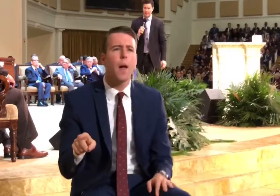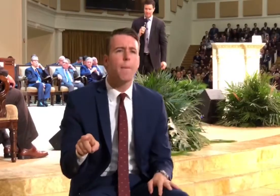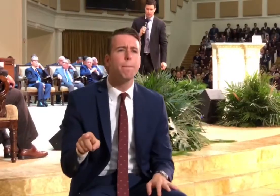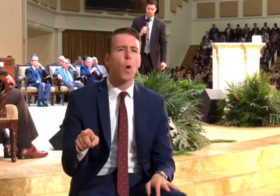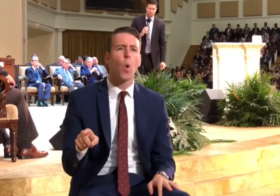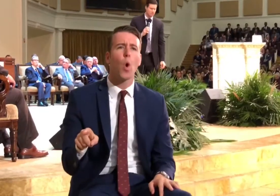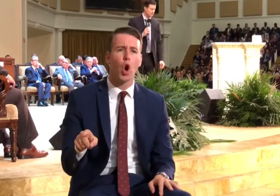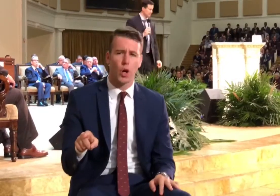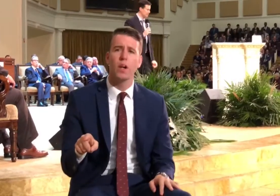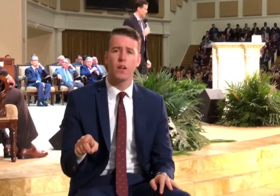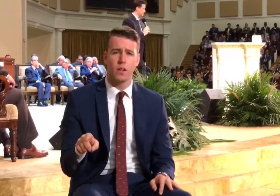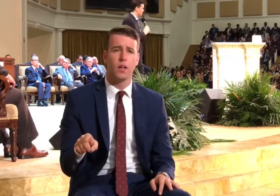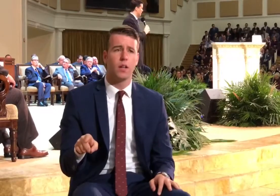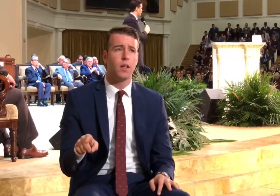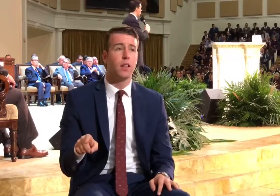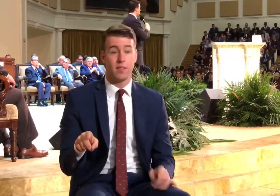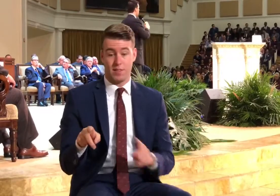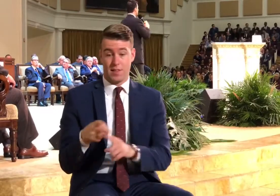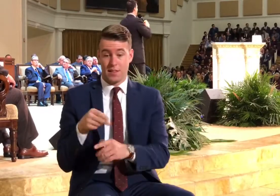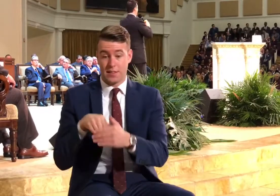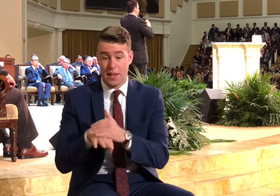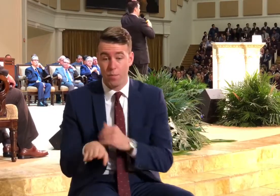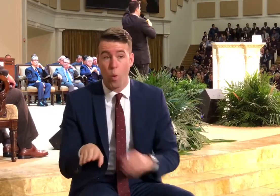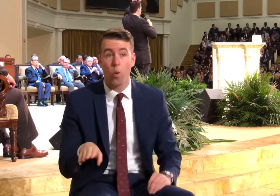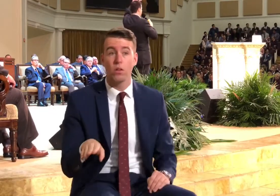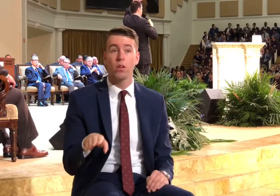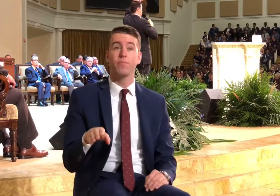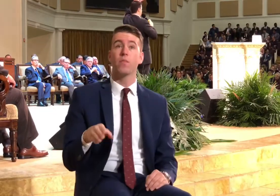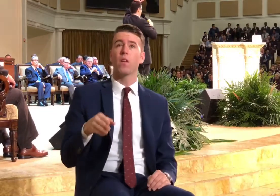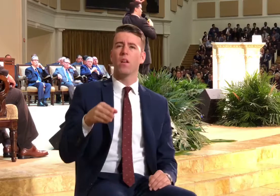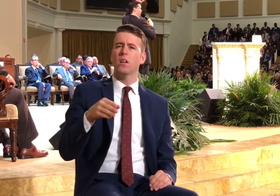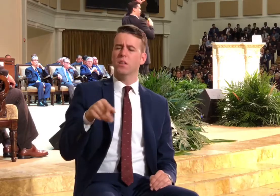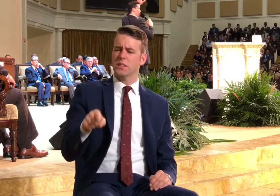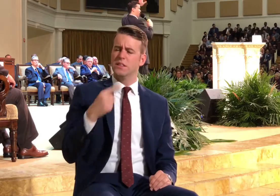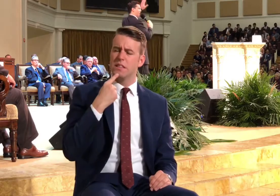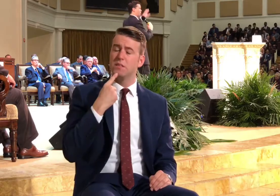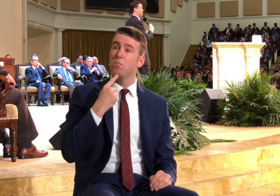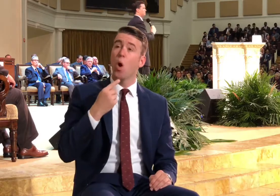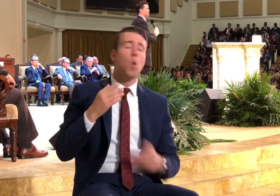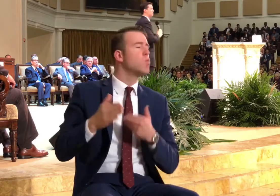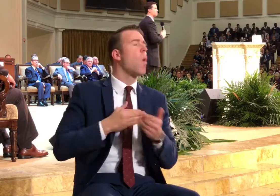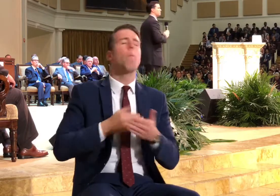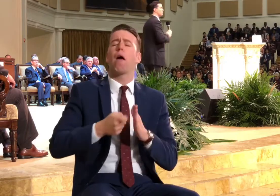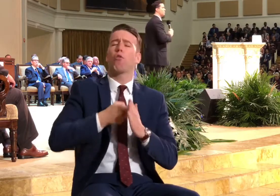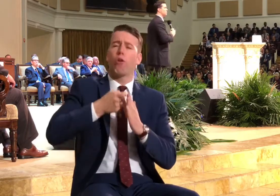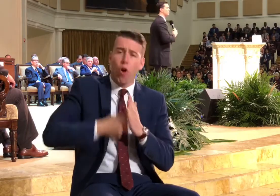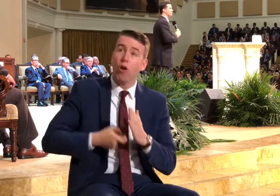that says, I want what God has in store for me no matter the cost. Amen.